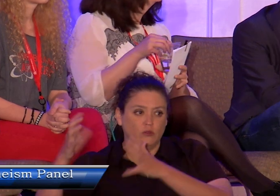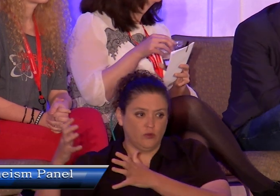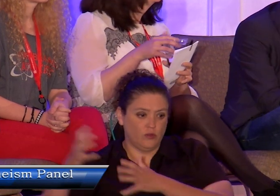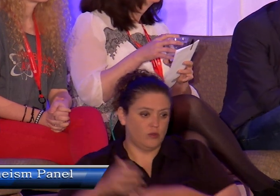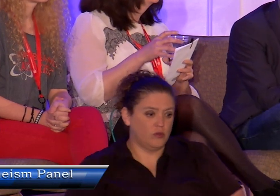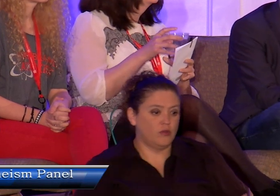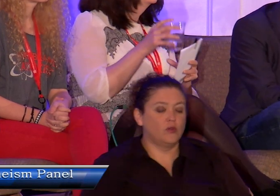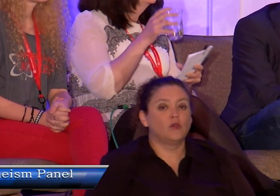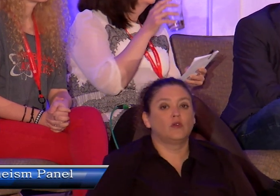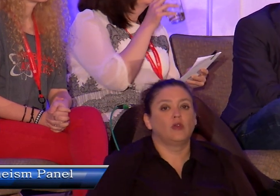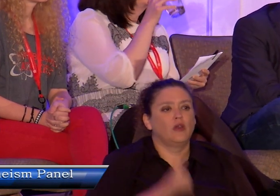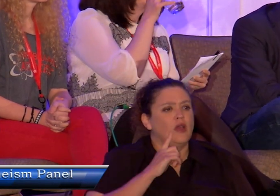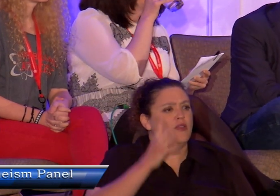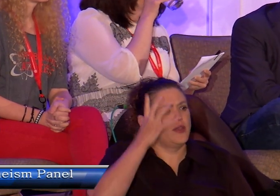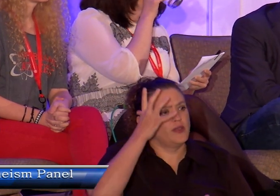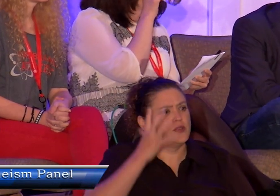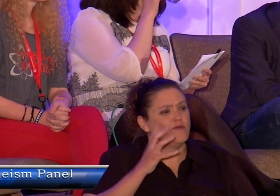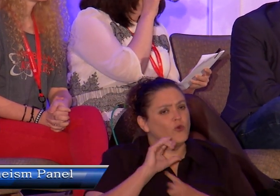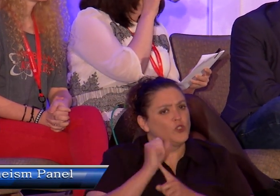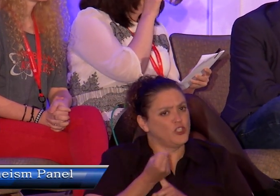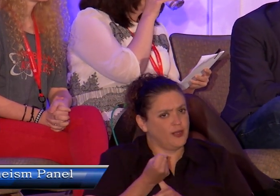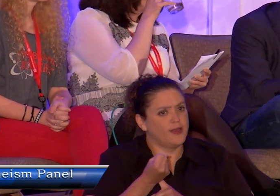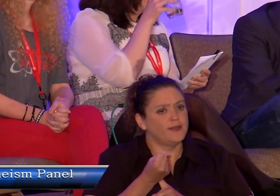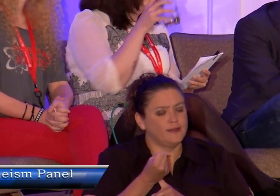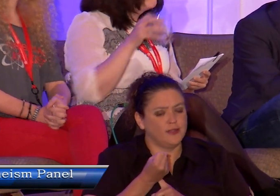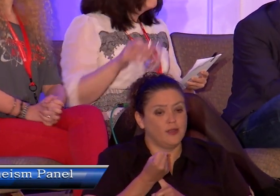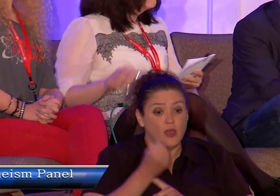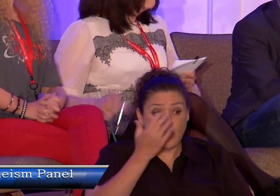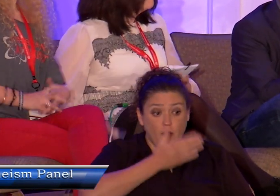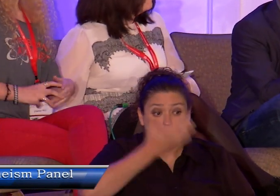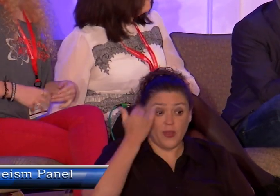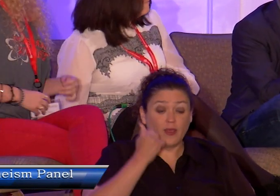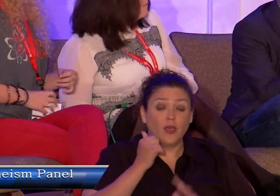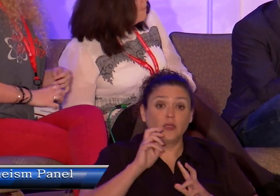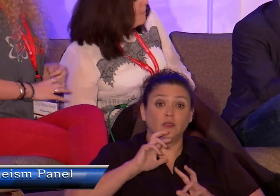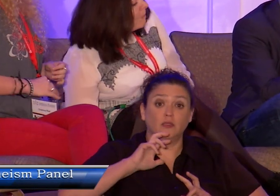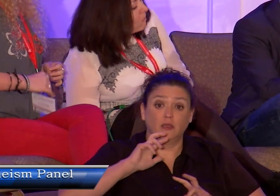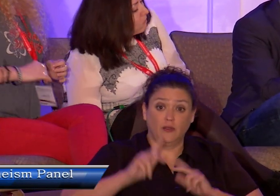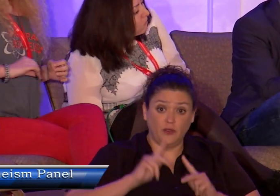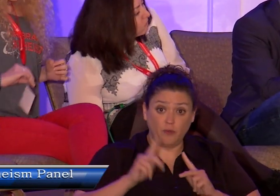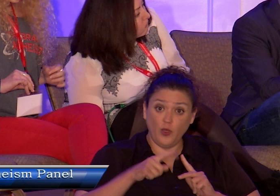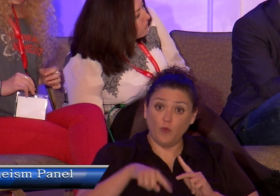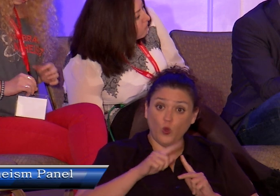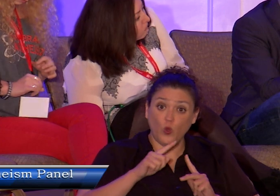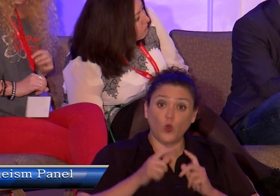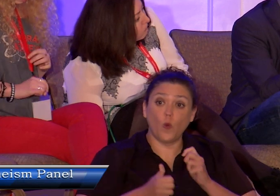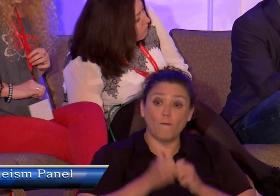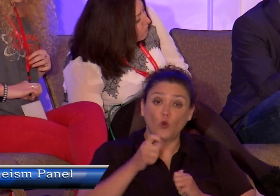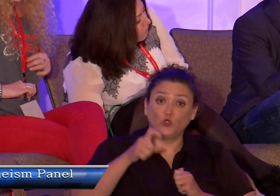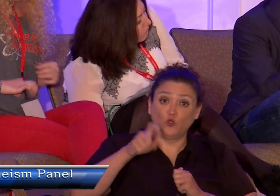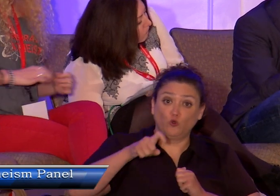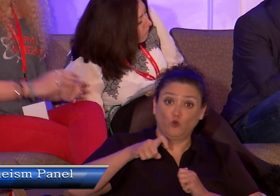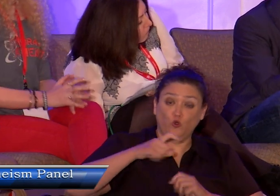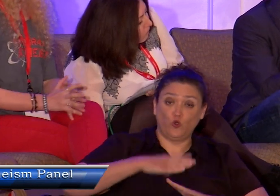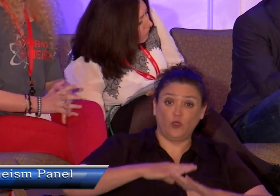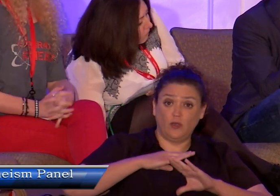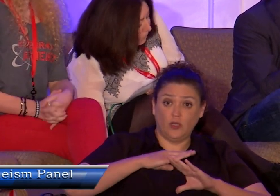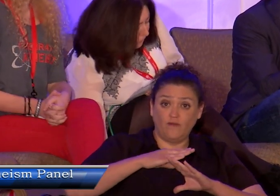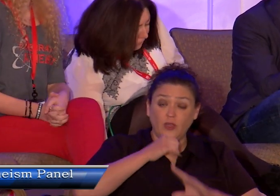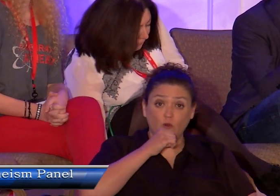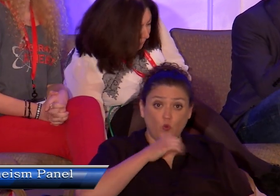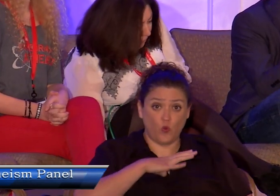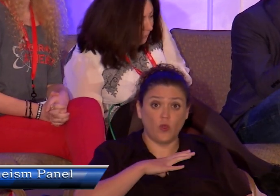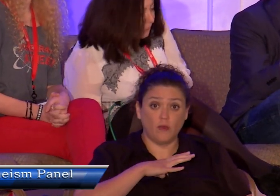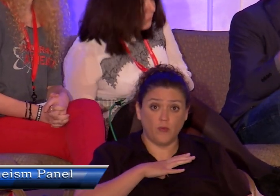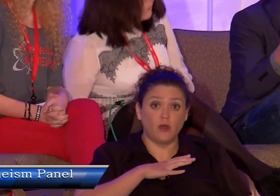I think that is an unfortunate case. Because the people who mostly should defend women rights,